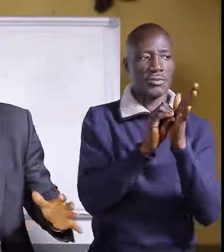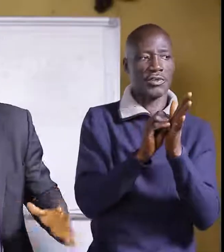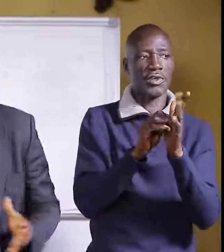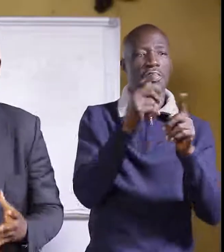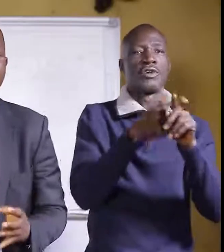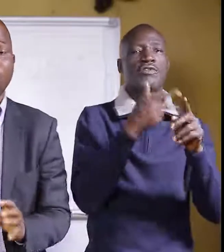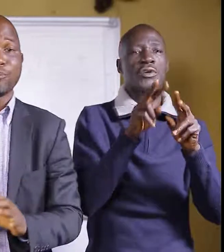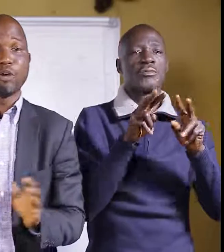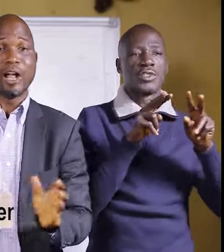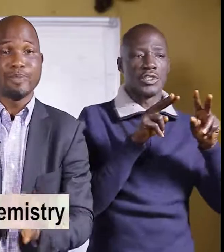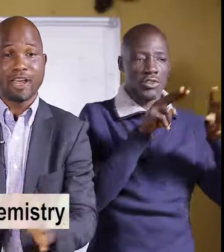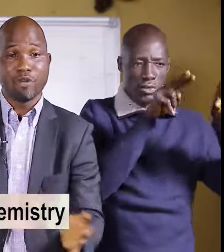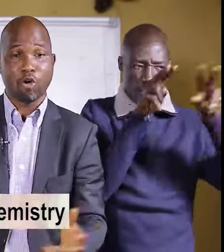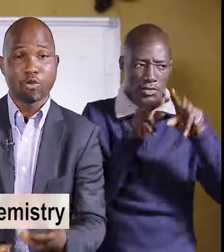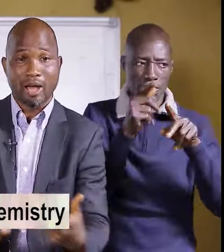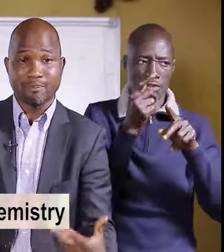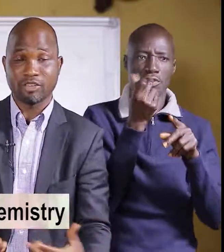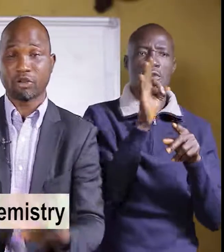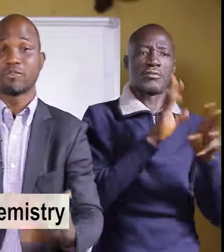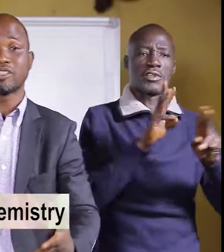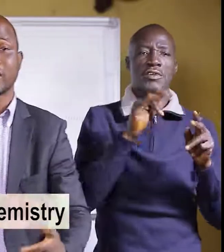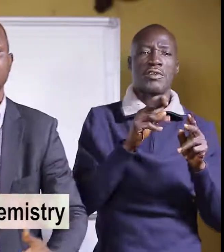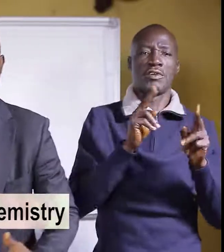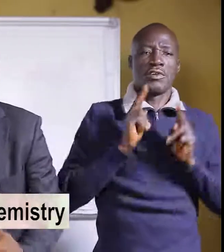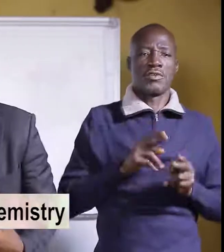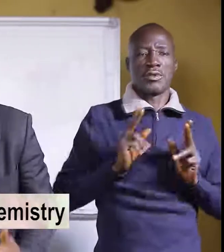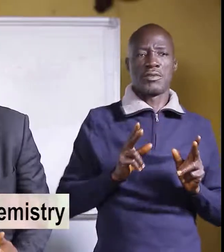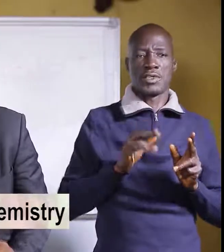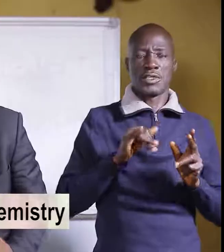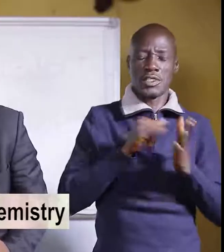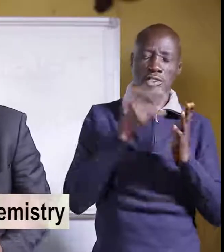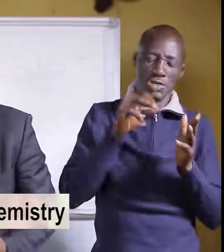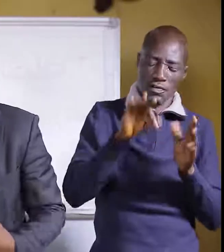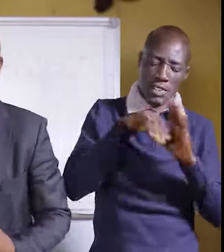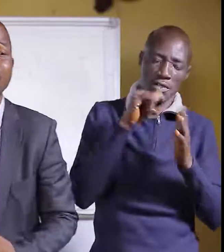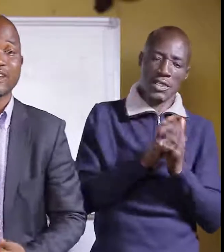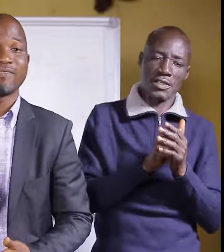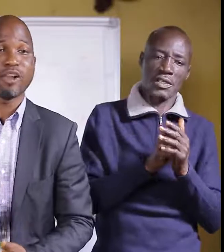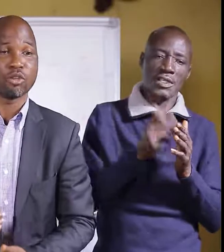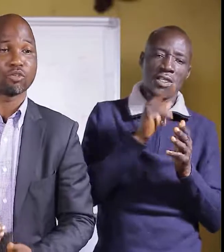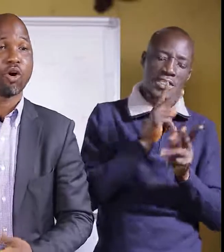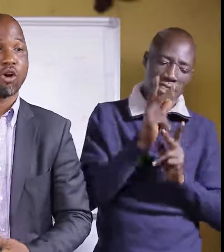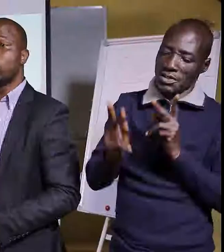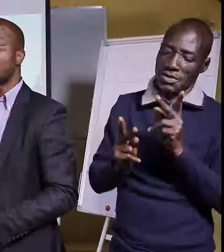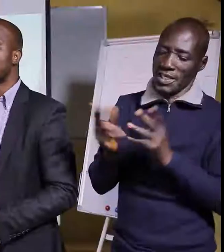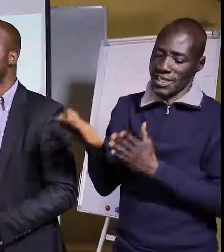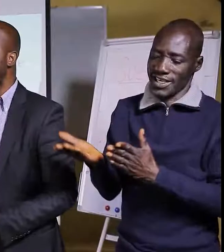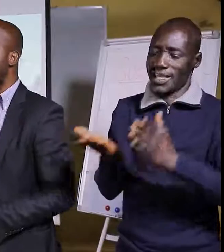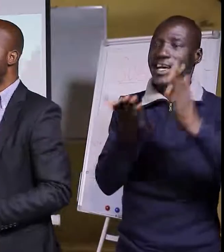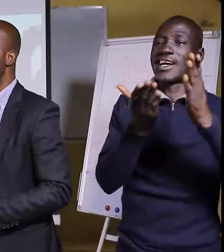the observation of abnormal behavior of human beings of recent, it was discovered that they were carrying a virus